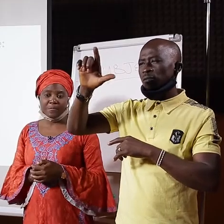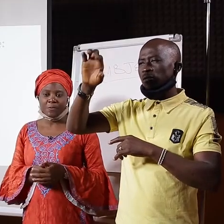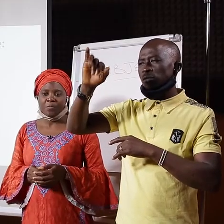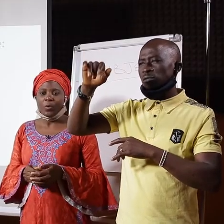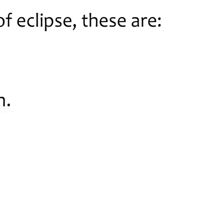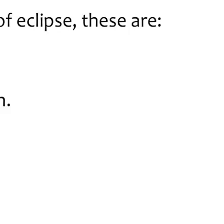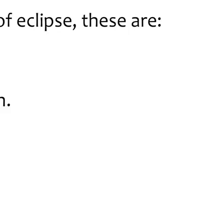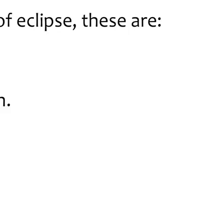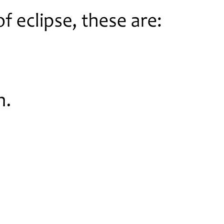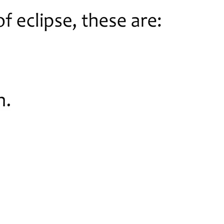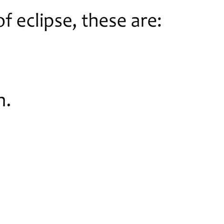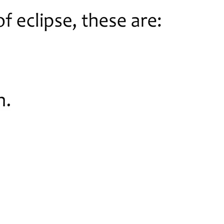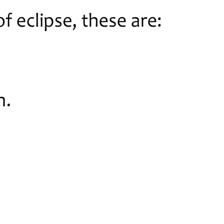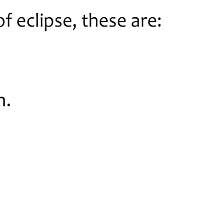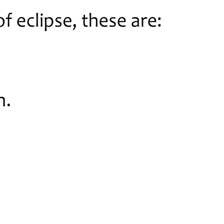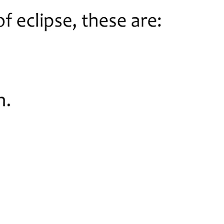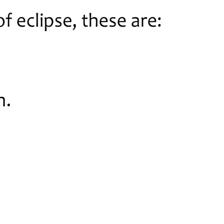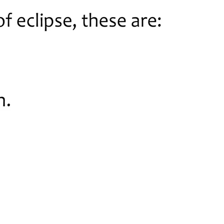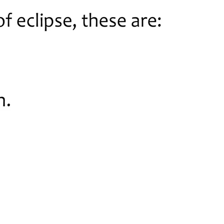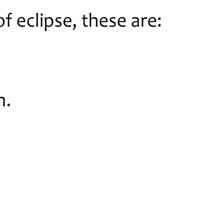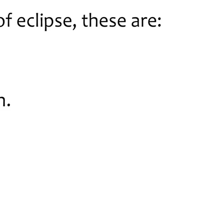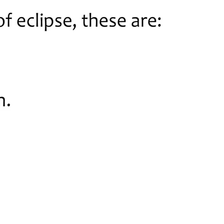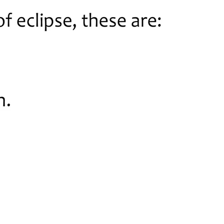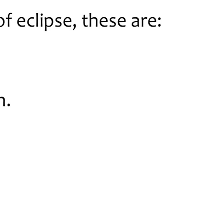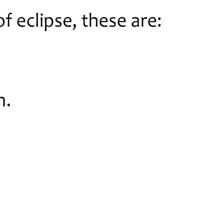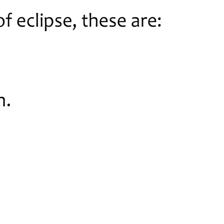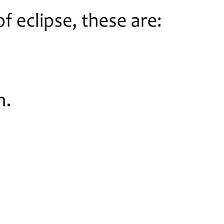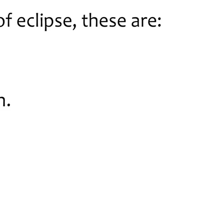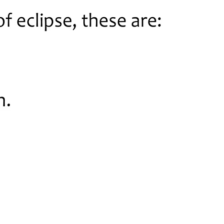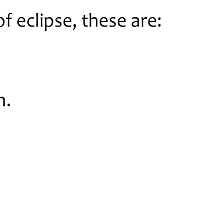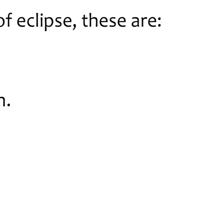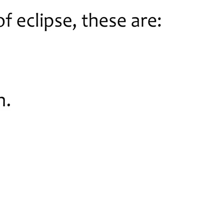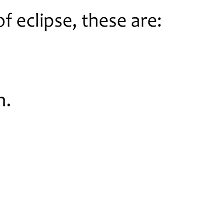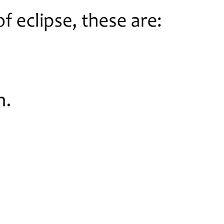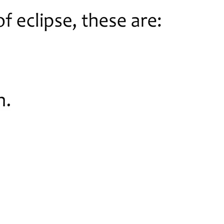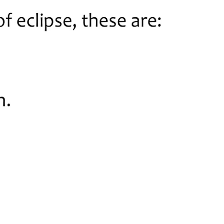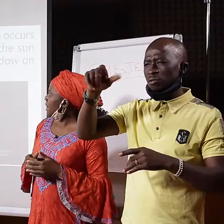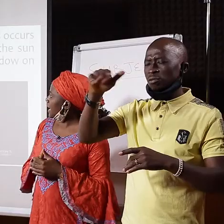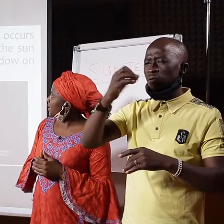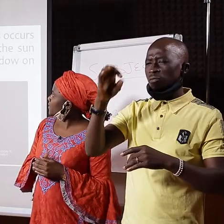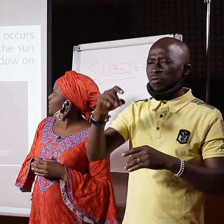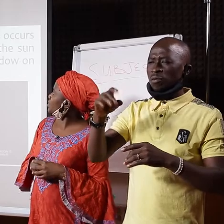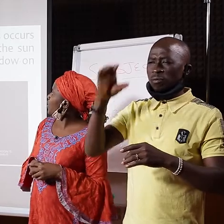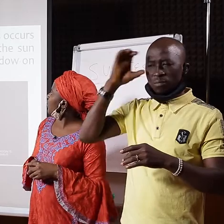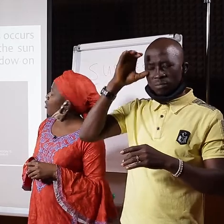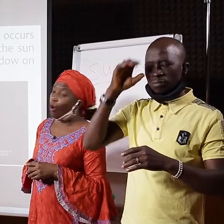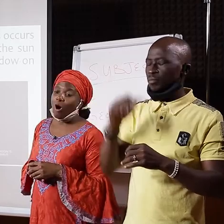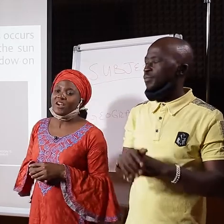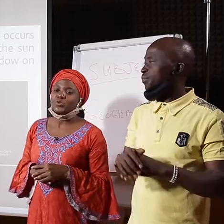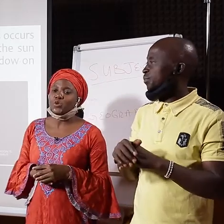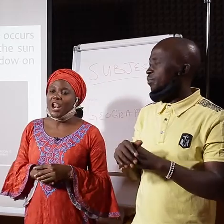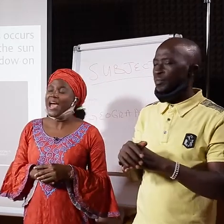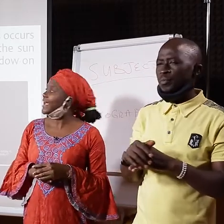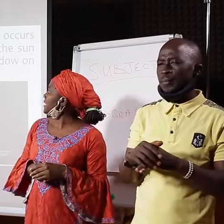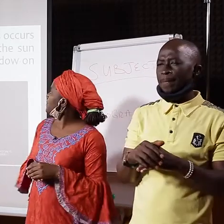of eclipse. We have the eclipse of the sun and the eclipse of the moon. Eclipse of the sun